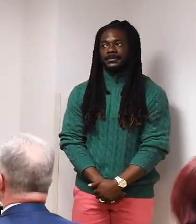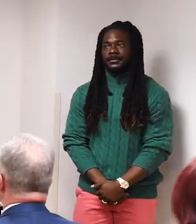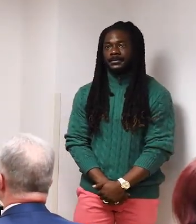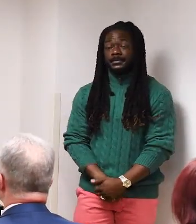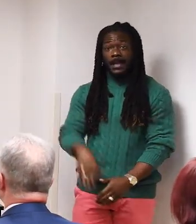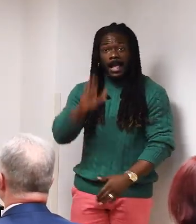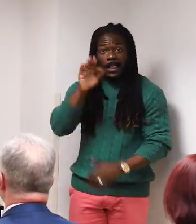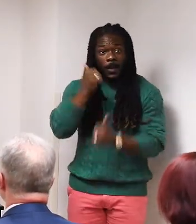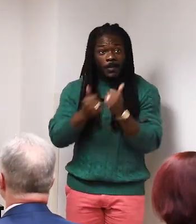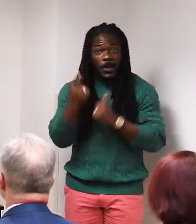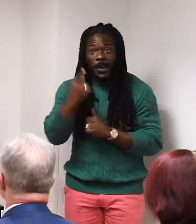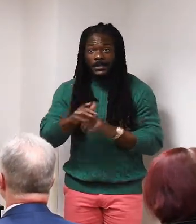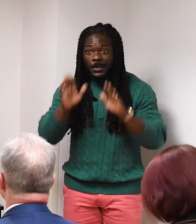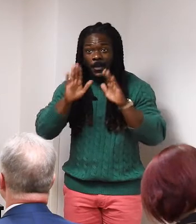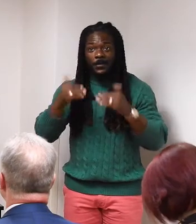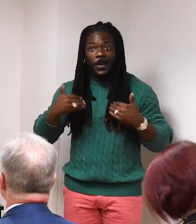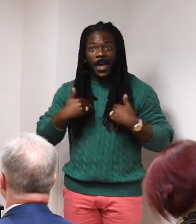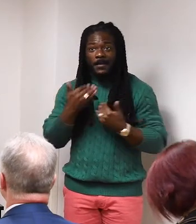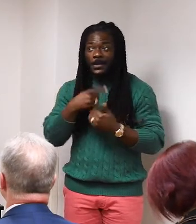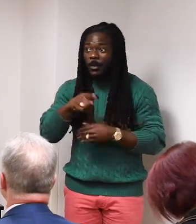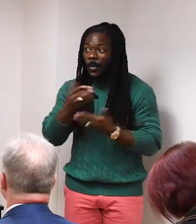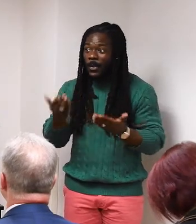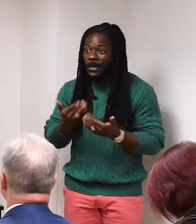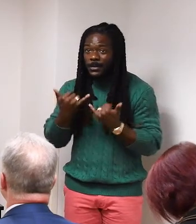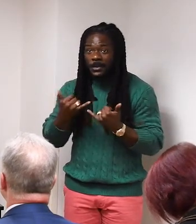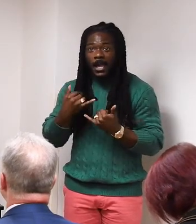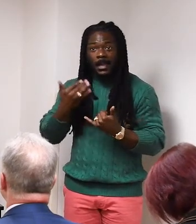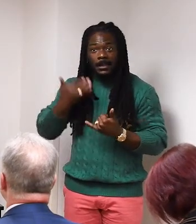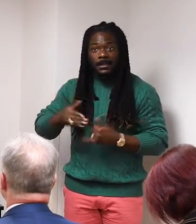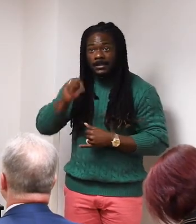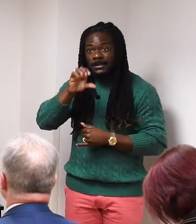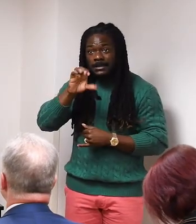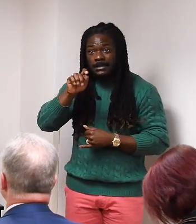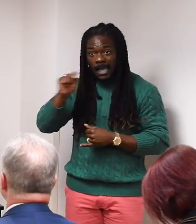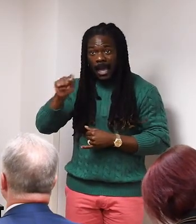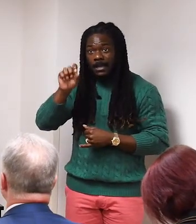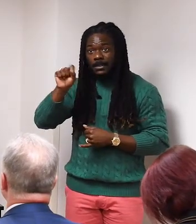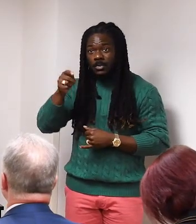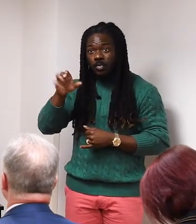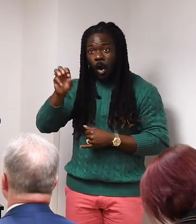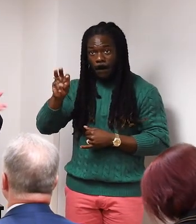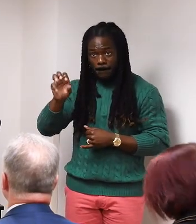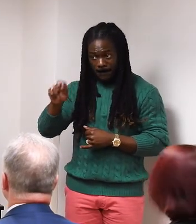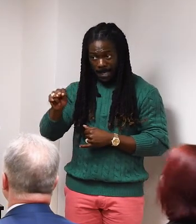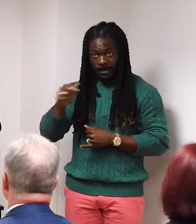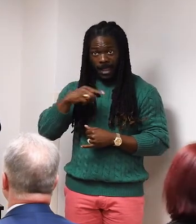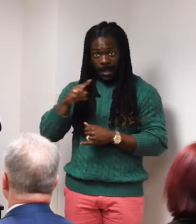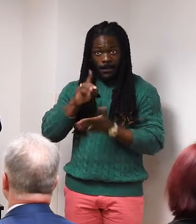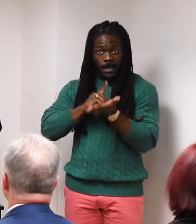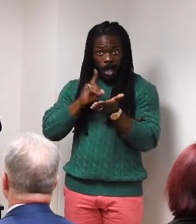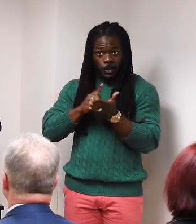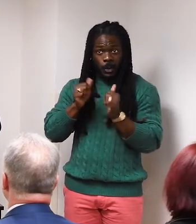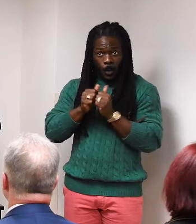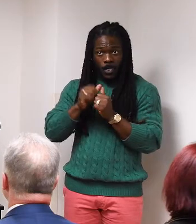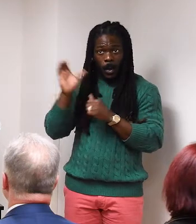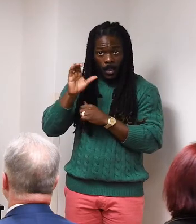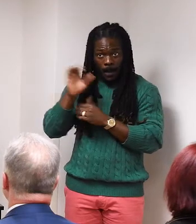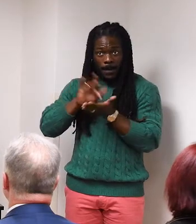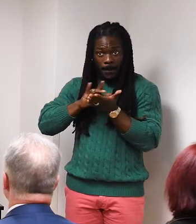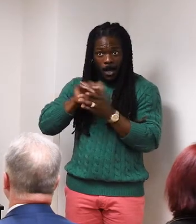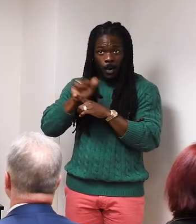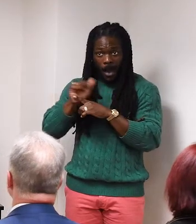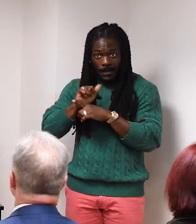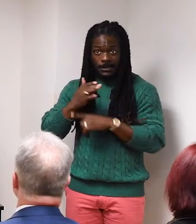Hi, everyone. It's great to have you all here. My name is Scott Strahlman. I'm a pediatrician with the Columbia Medical Practice, and